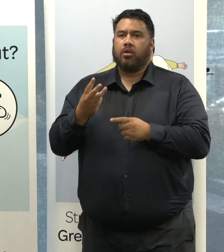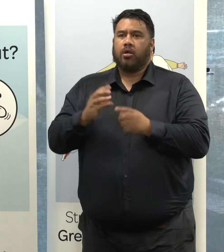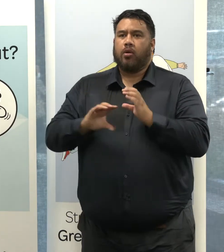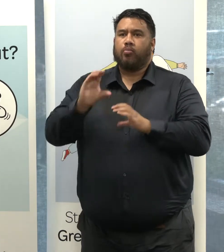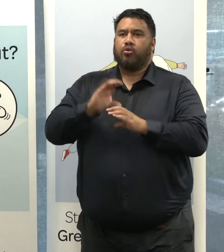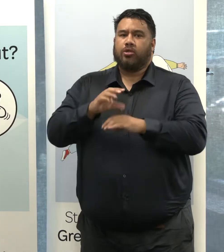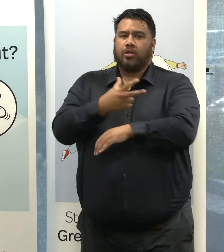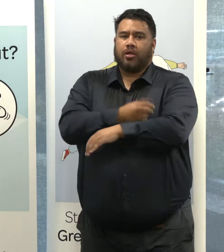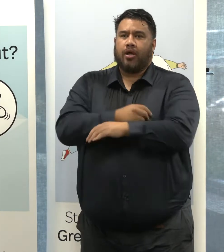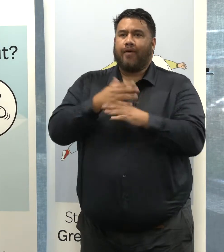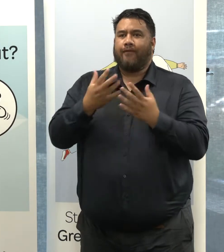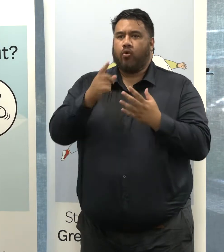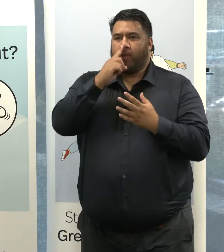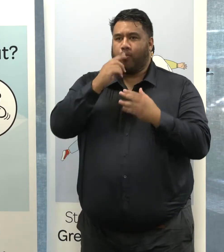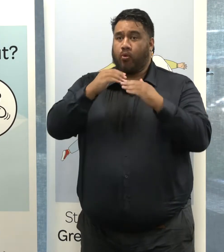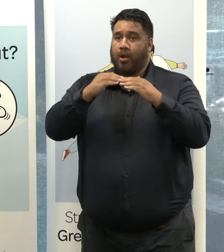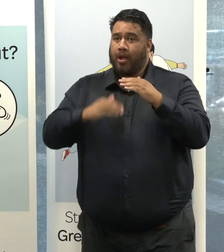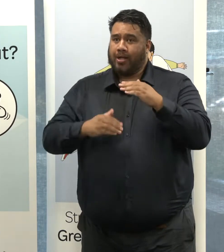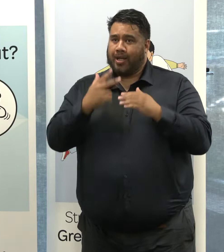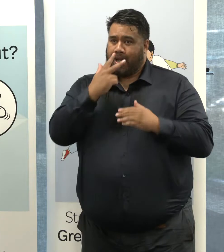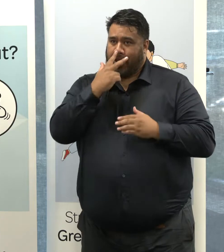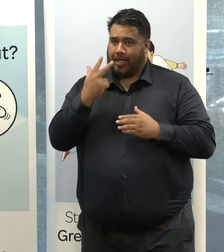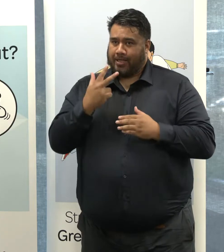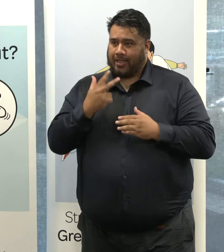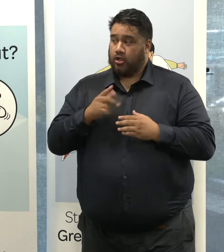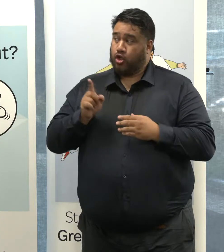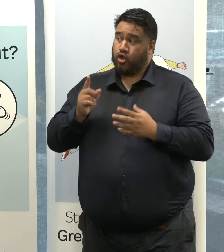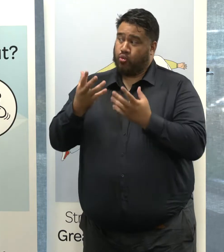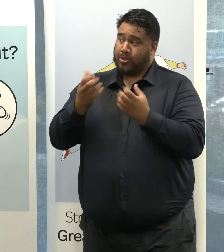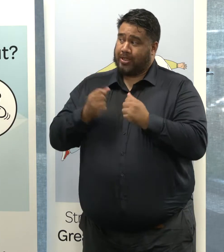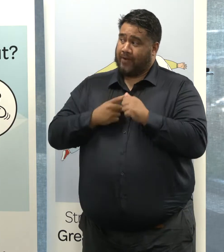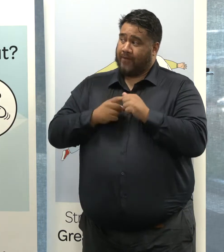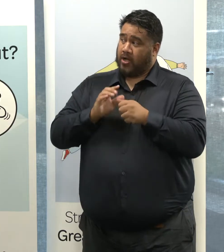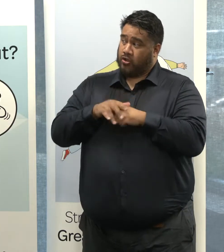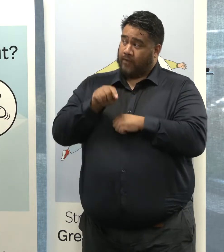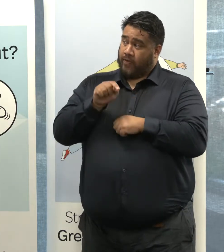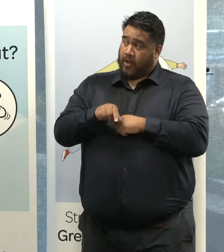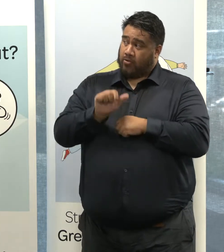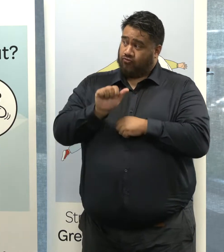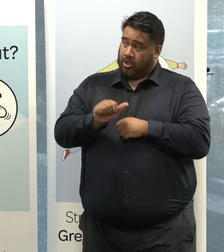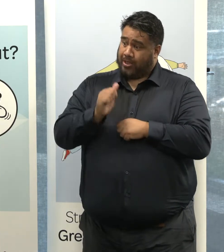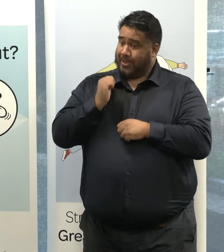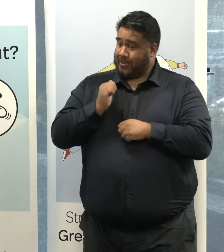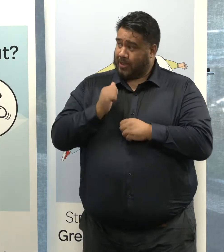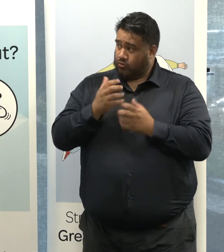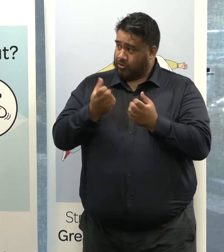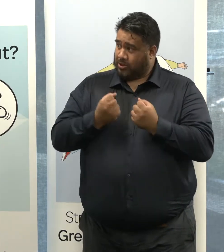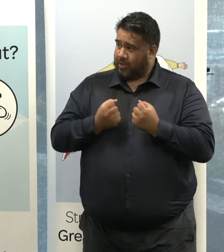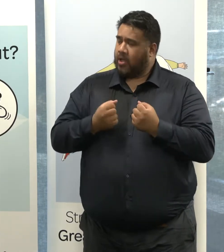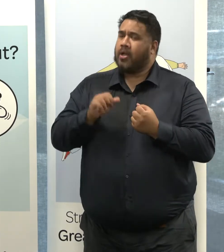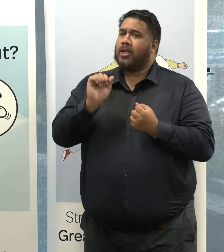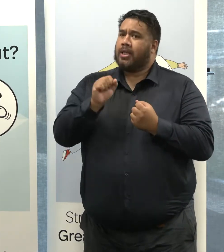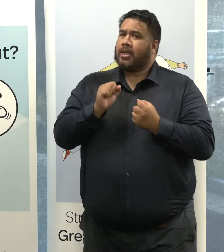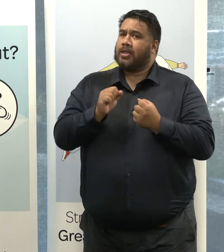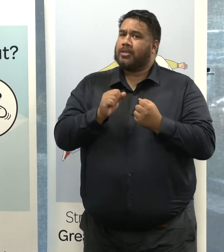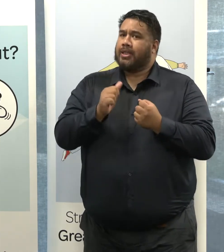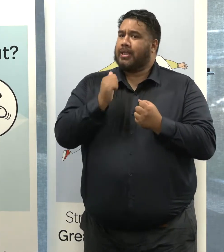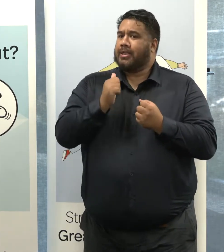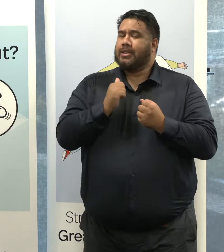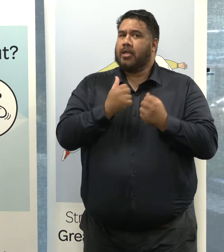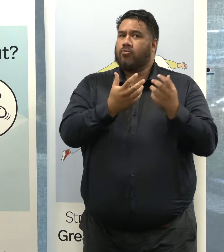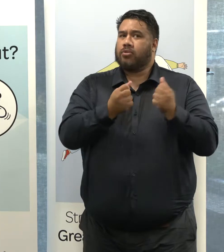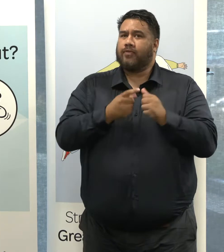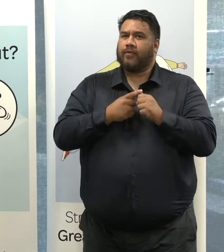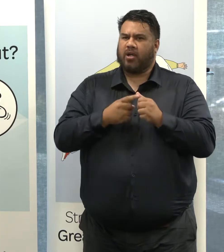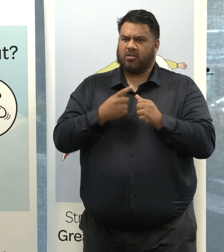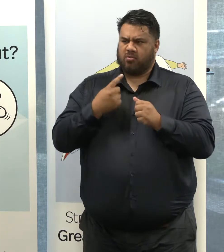from technical advisor group yesterday on vaccine boosters for under 18s? Yes, the advice has come through in the last